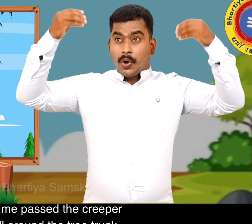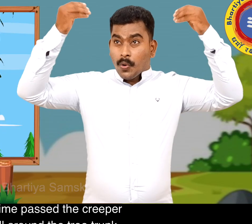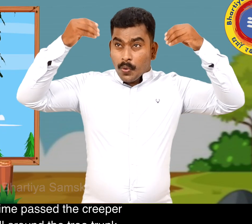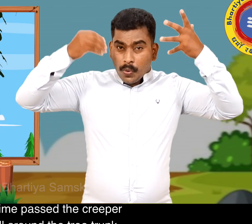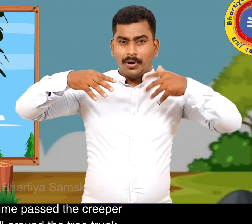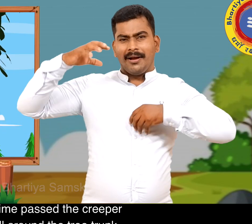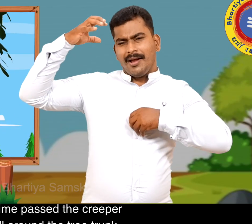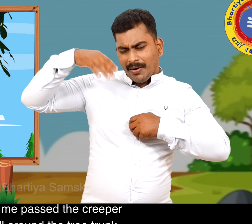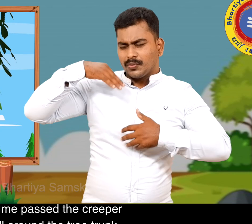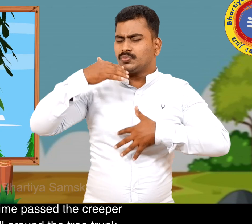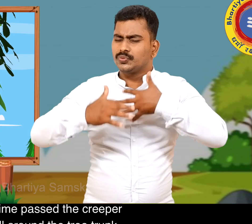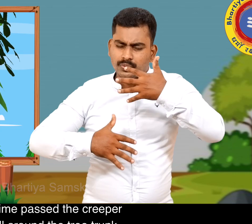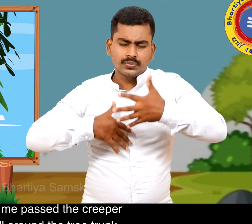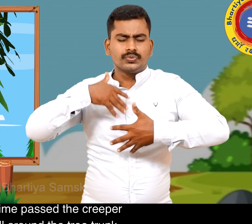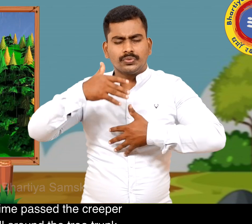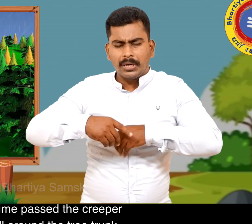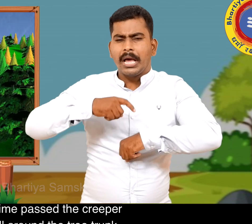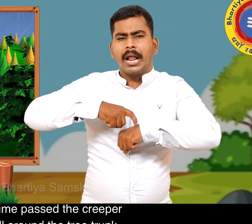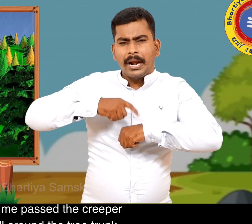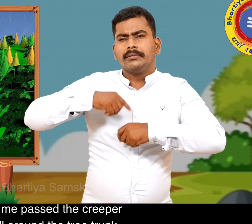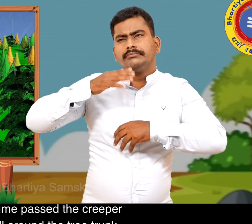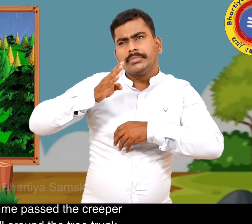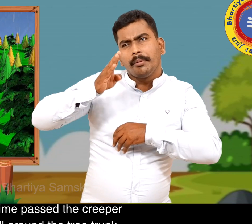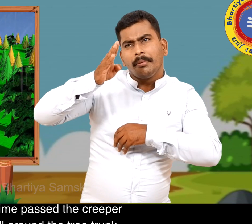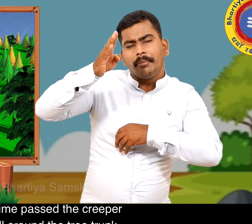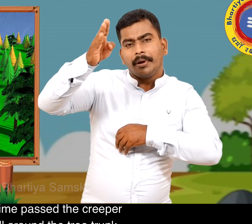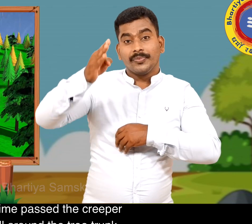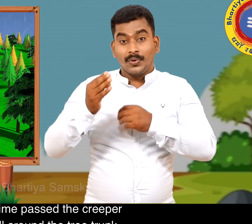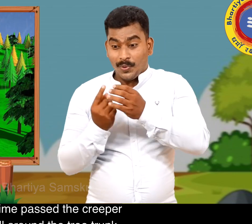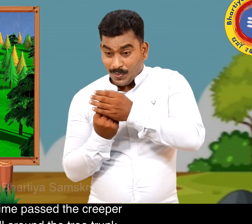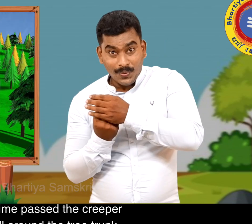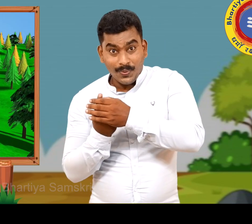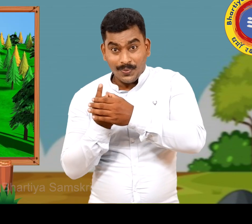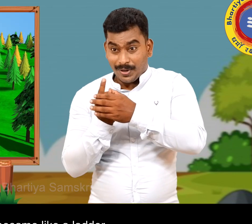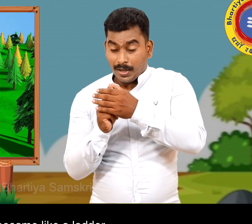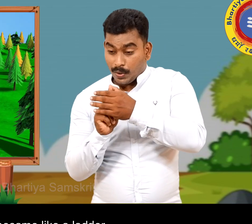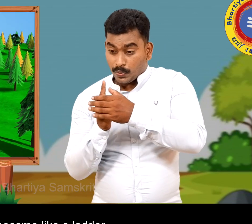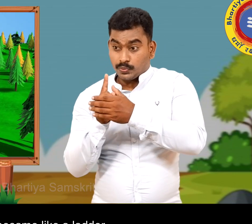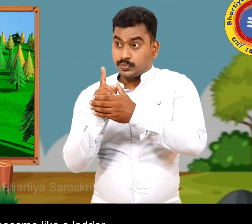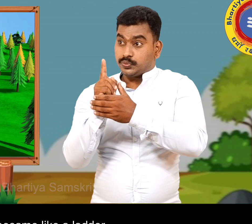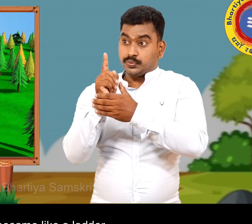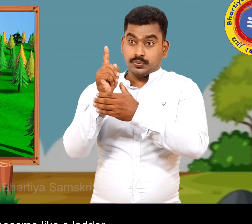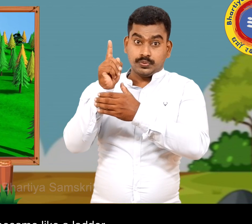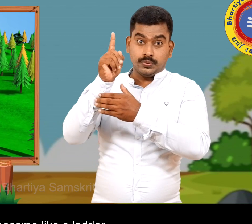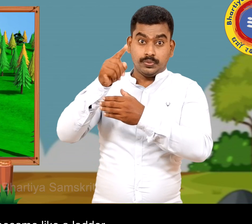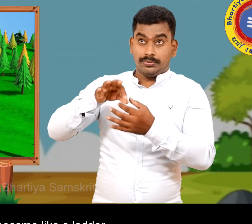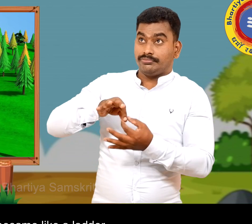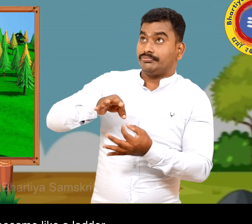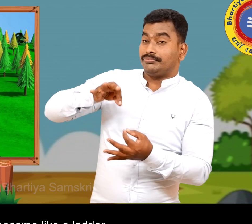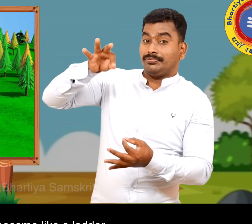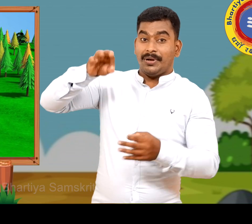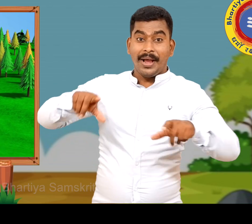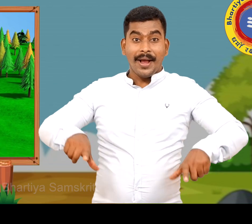As the time passed, the creeper grew all around the tree trunk and became like a